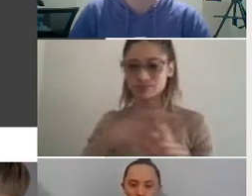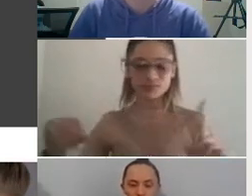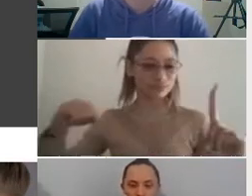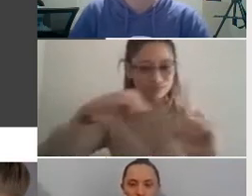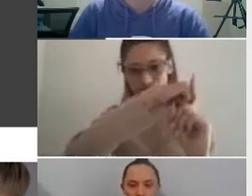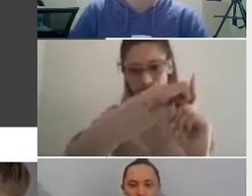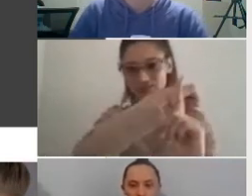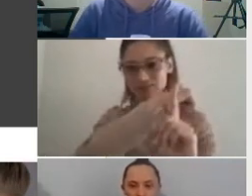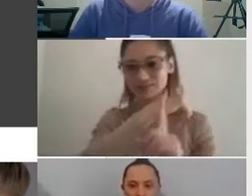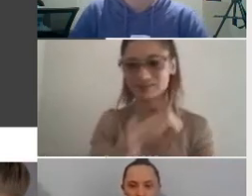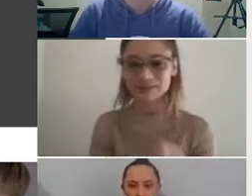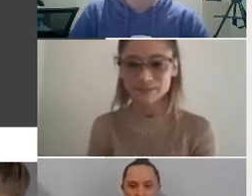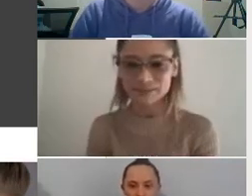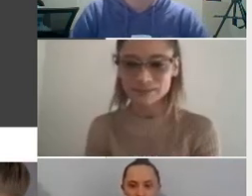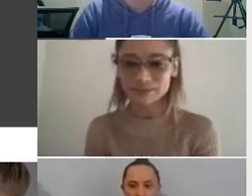Don't hit.